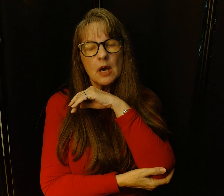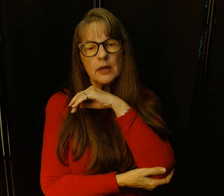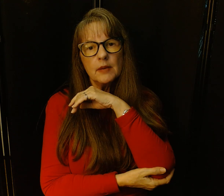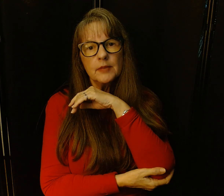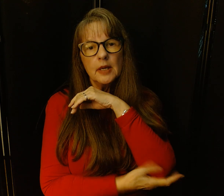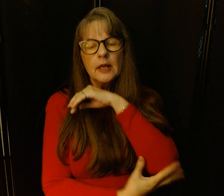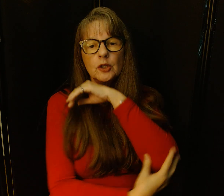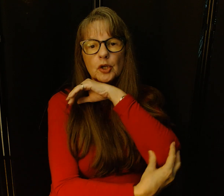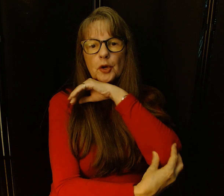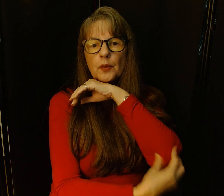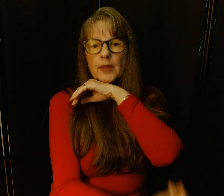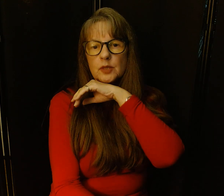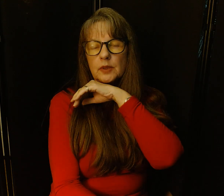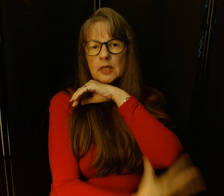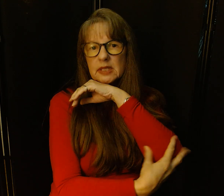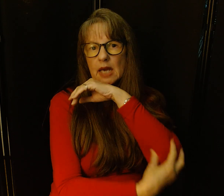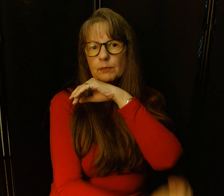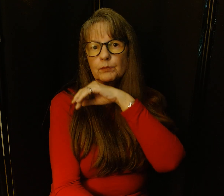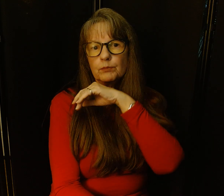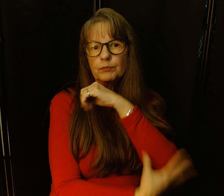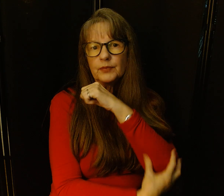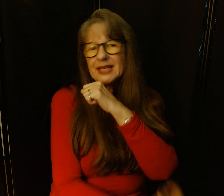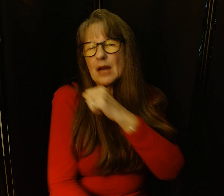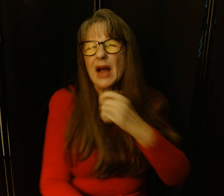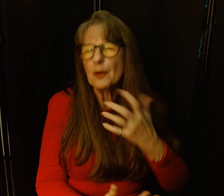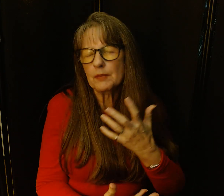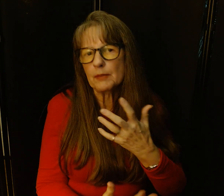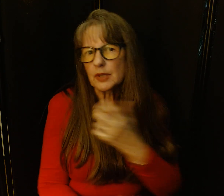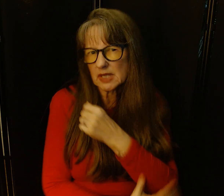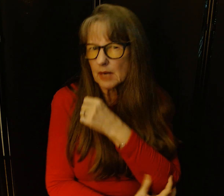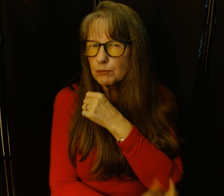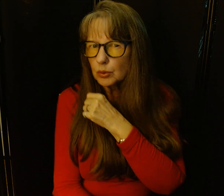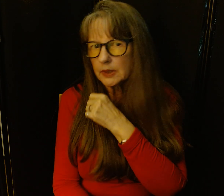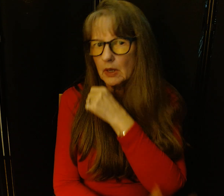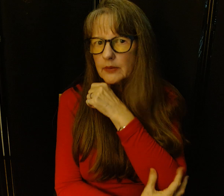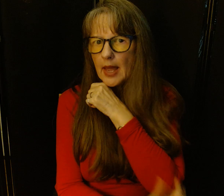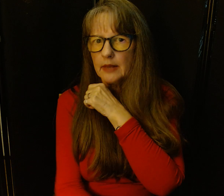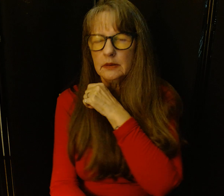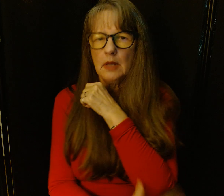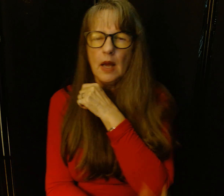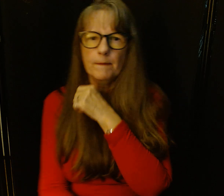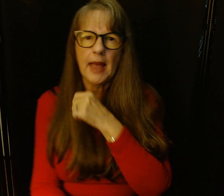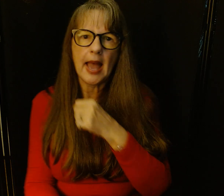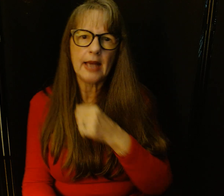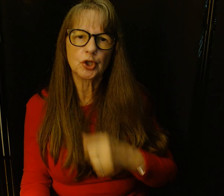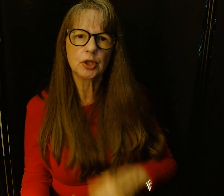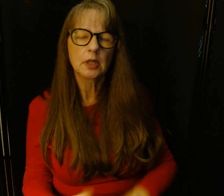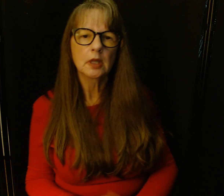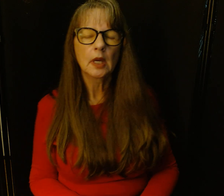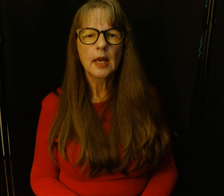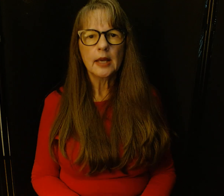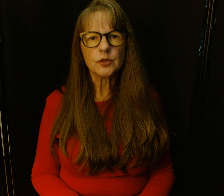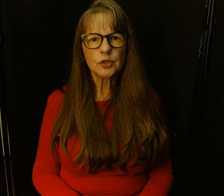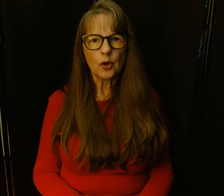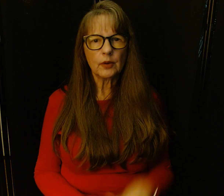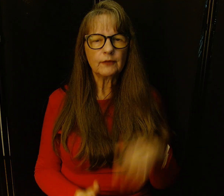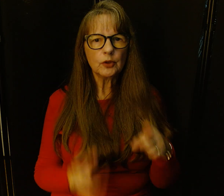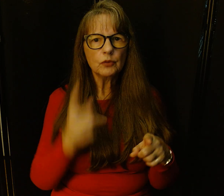them, and that's what it is. That's how I remember it. It's kind of pulling on that patch. And so if you notice